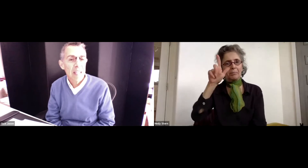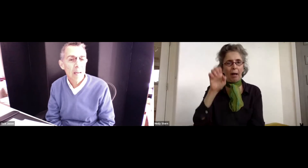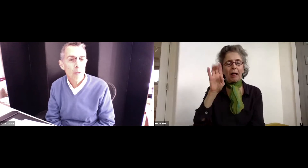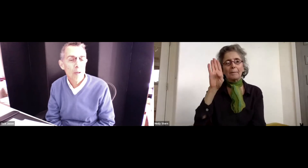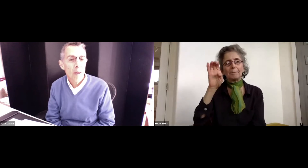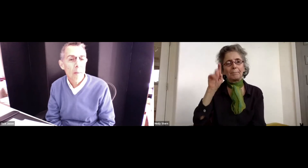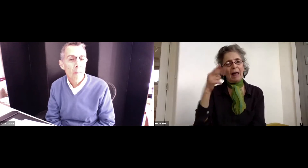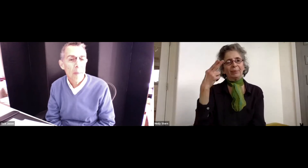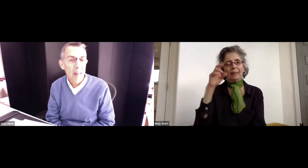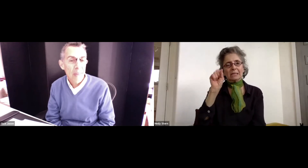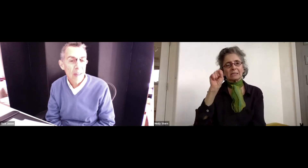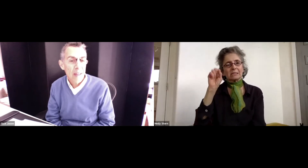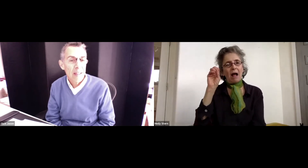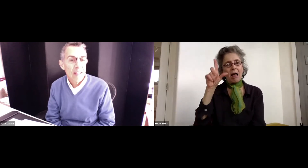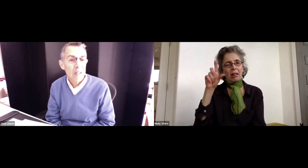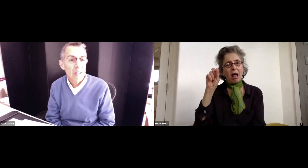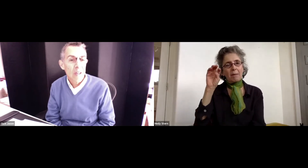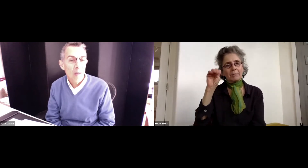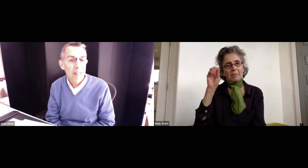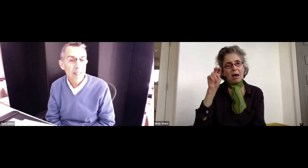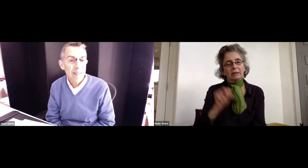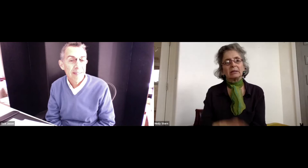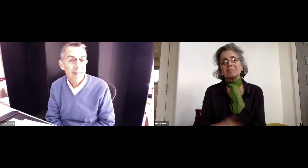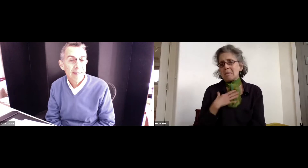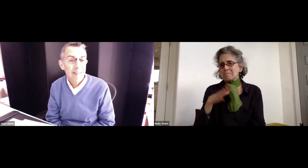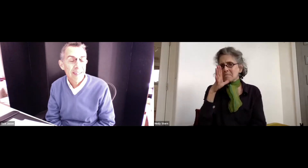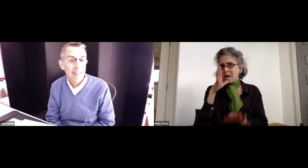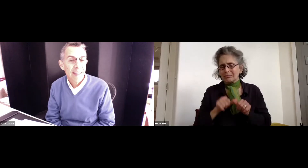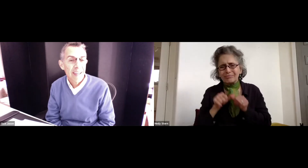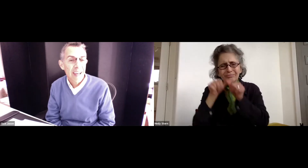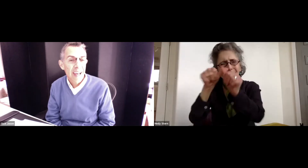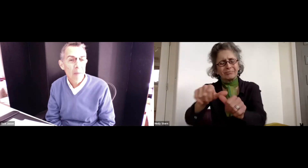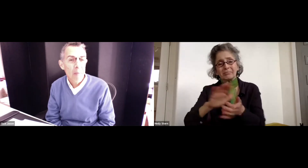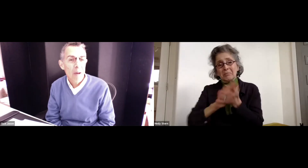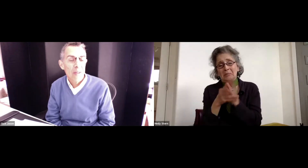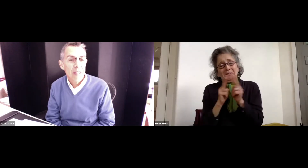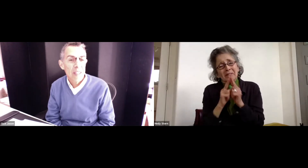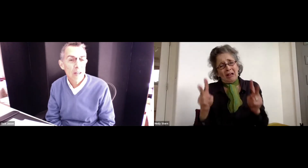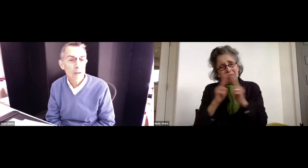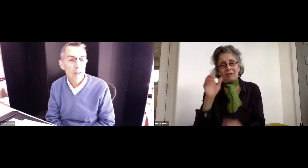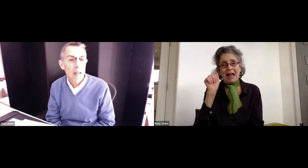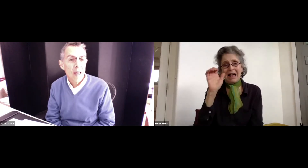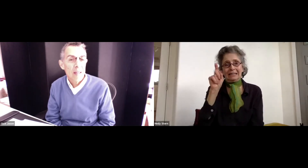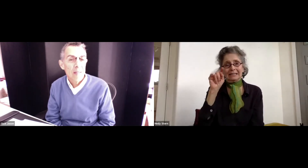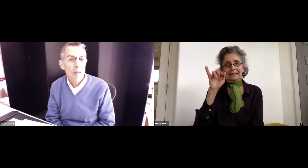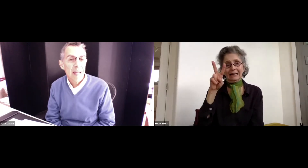Temple Beth Solomon. And my mother continued to be an